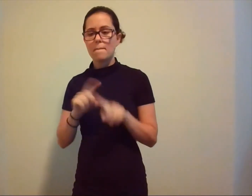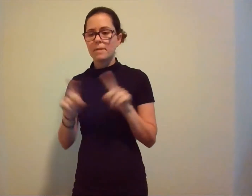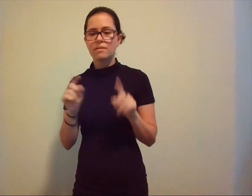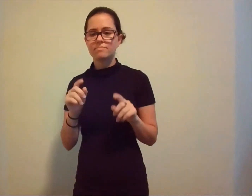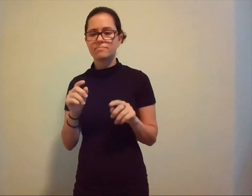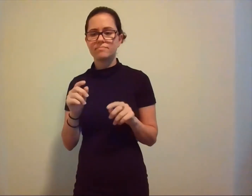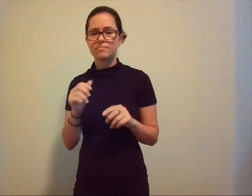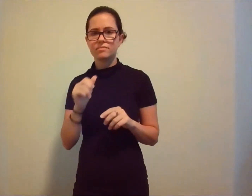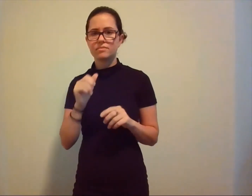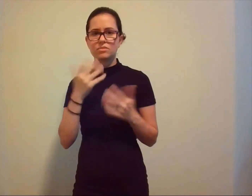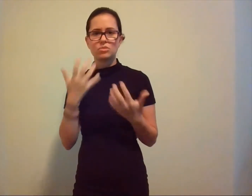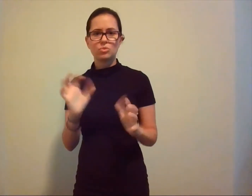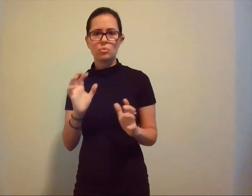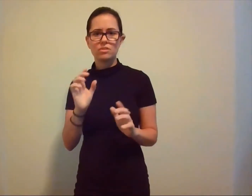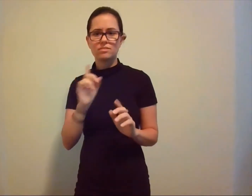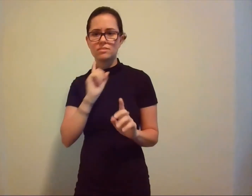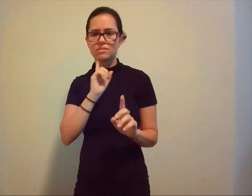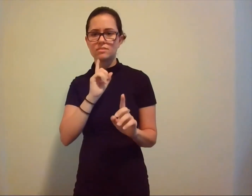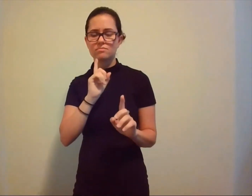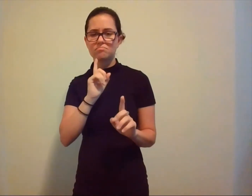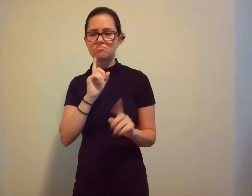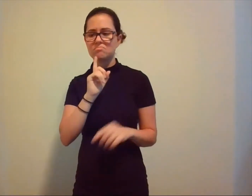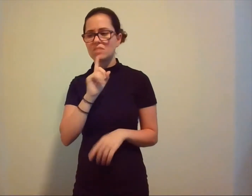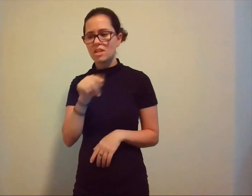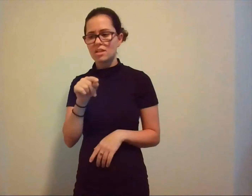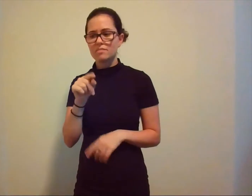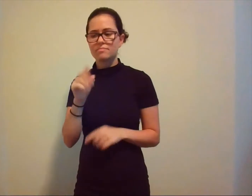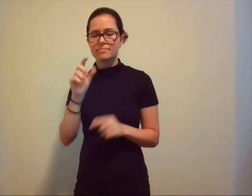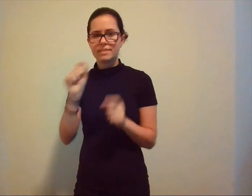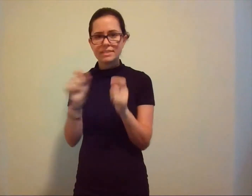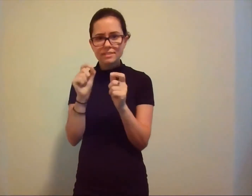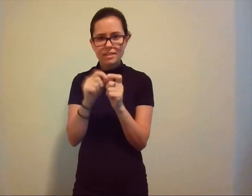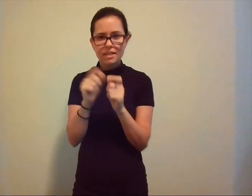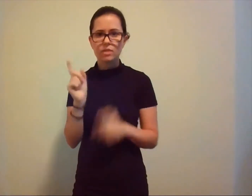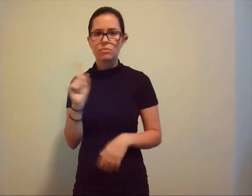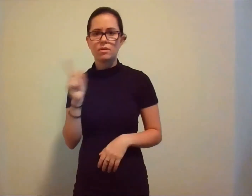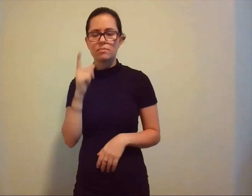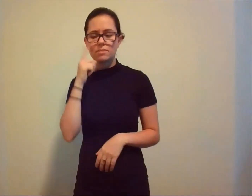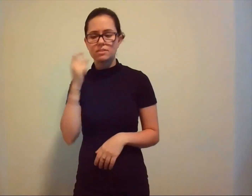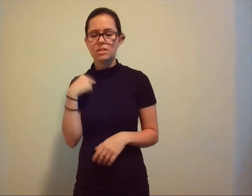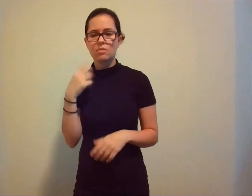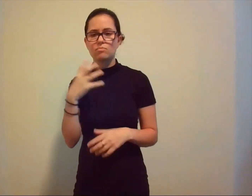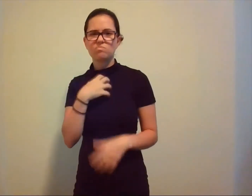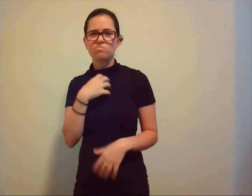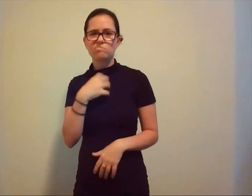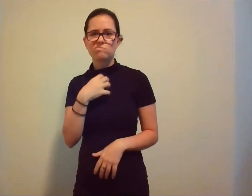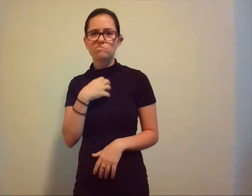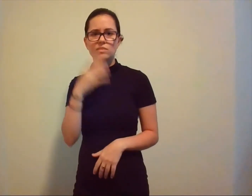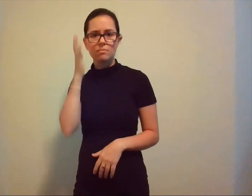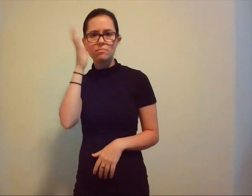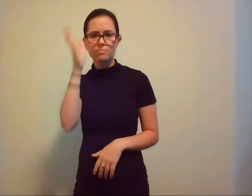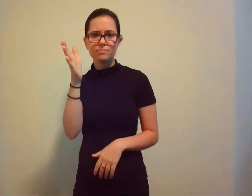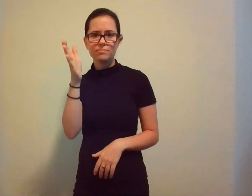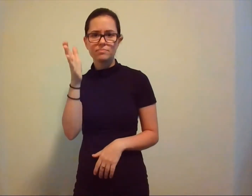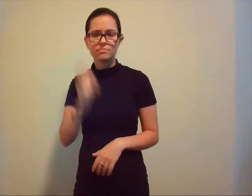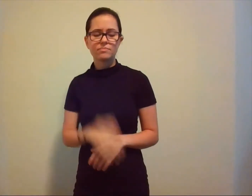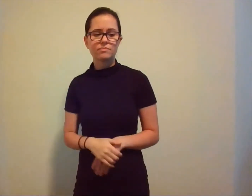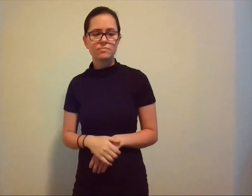Maybe. So I just want to keep the name unmentioned. Okay. Is it like Red Roof Inn. Yeah,